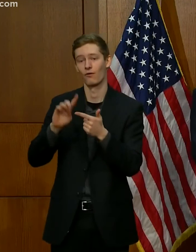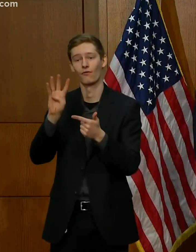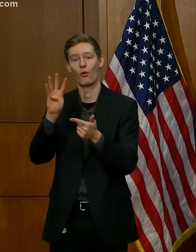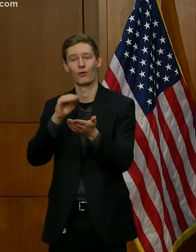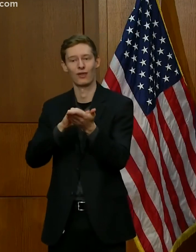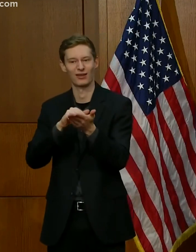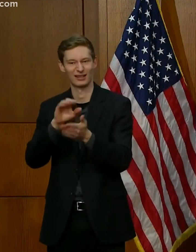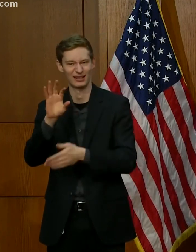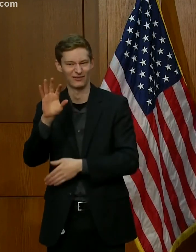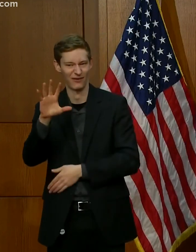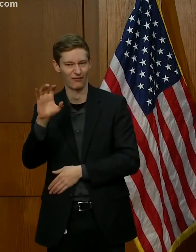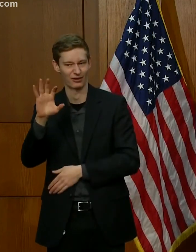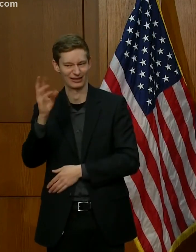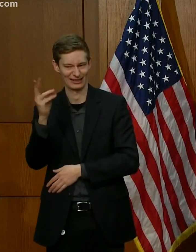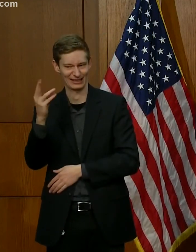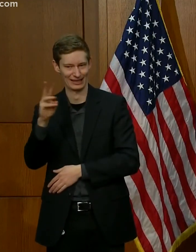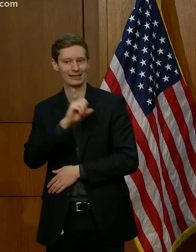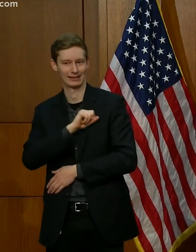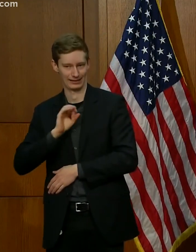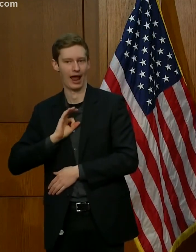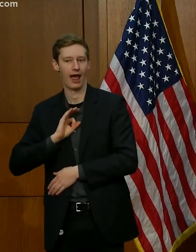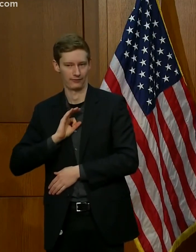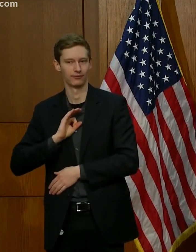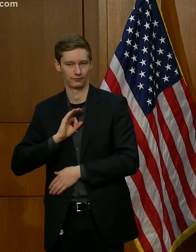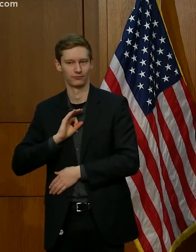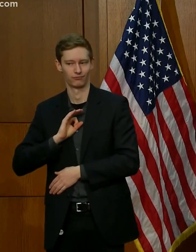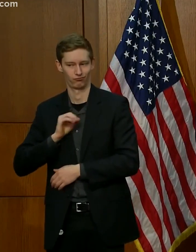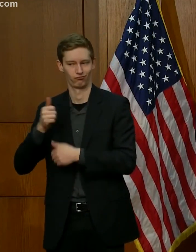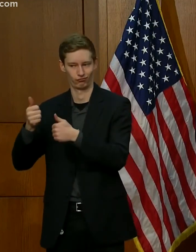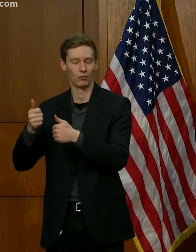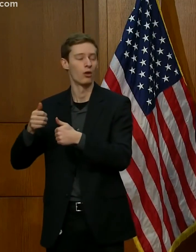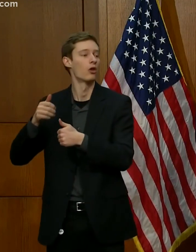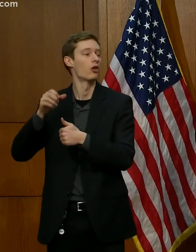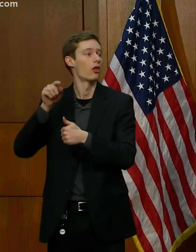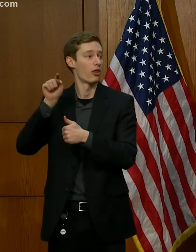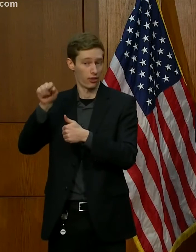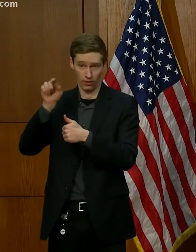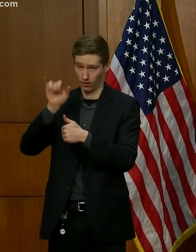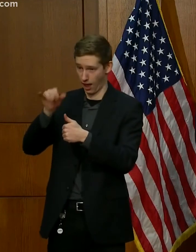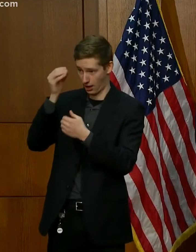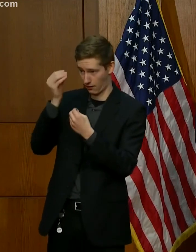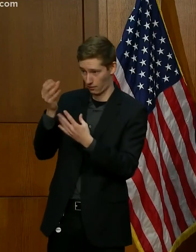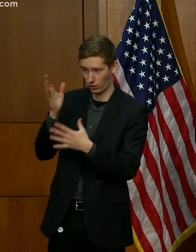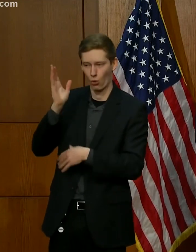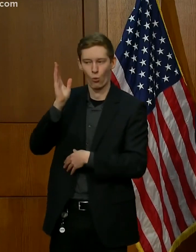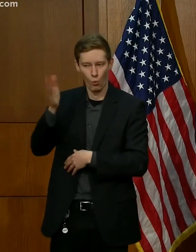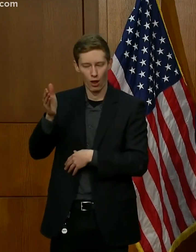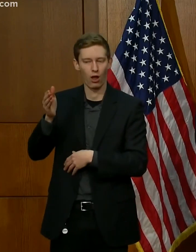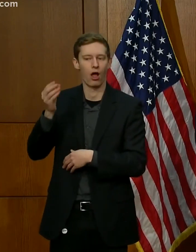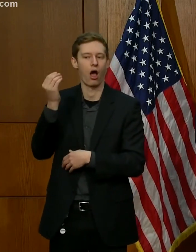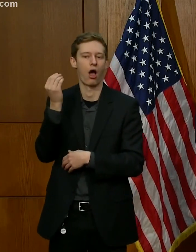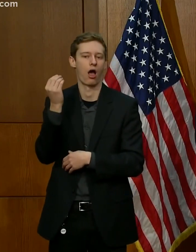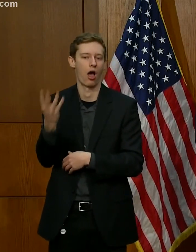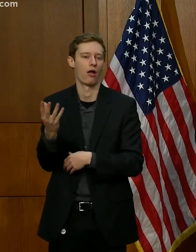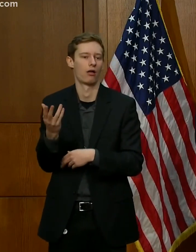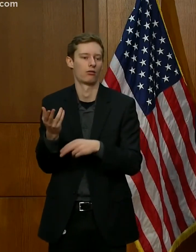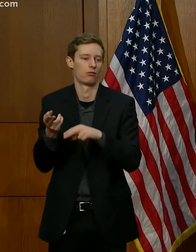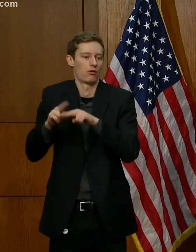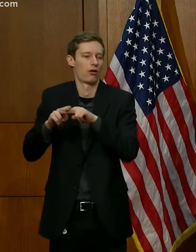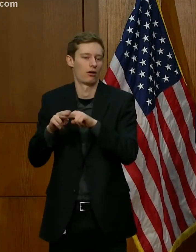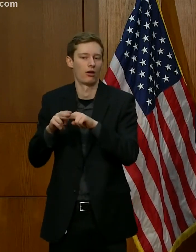4,516 staff. And that information will be updated by 5 o'clock today on